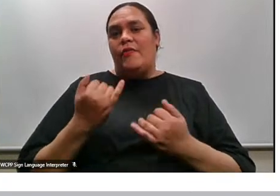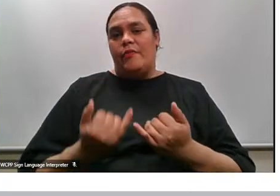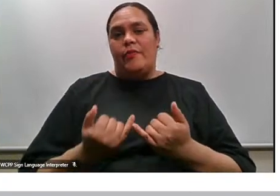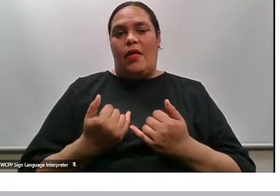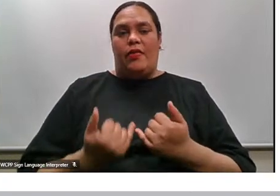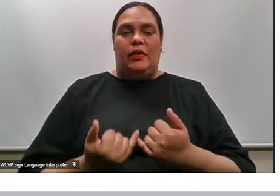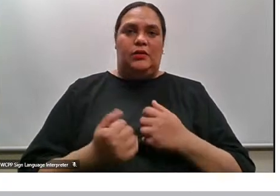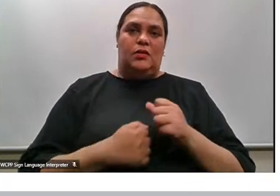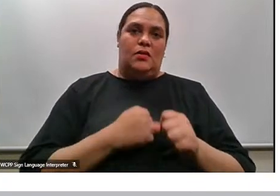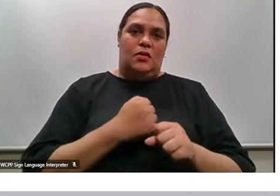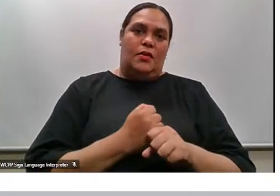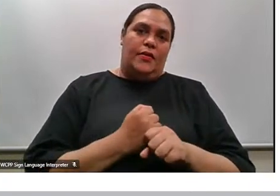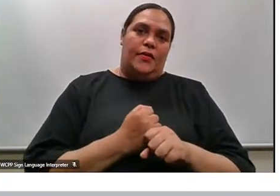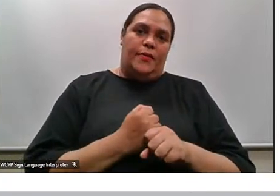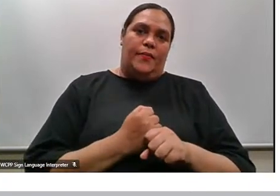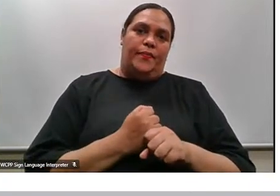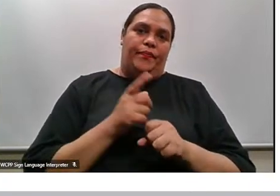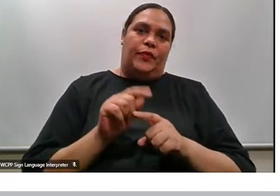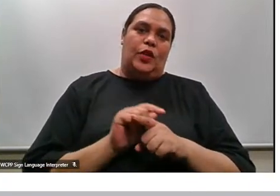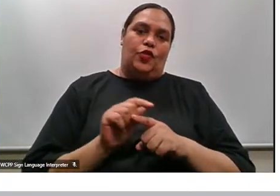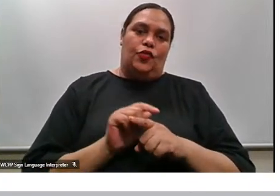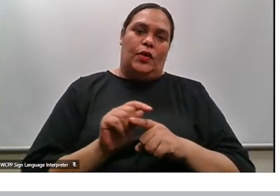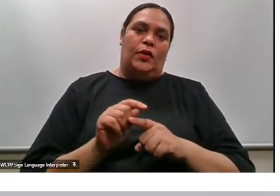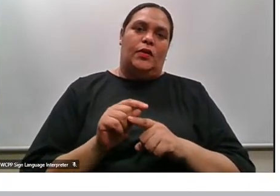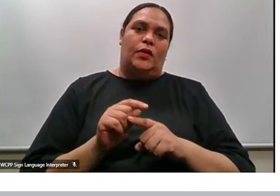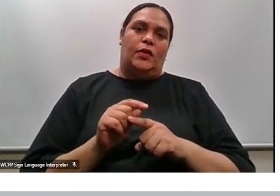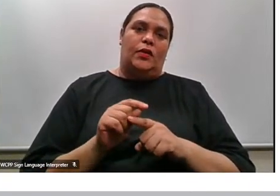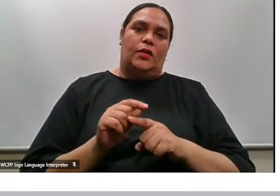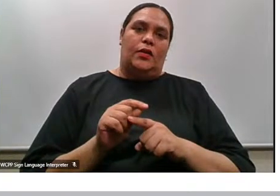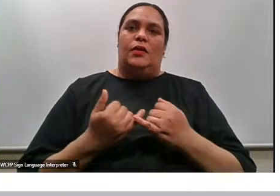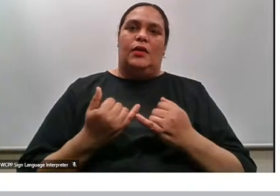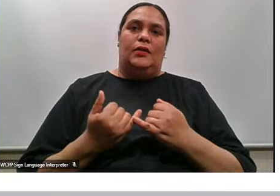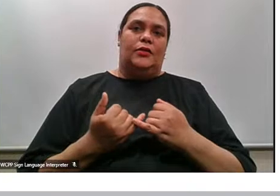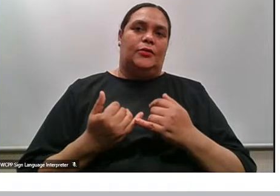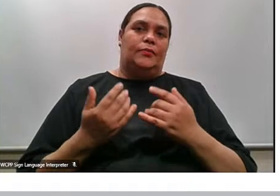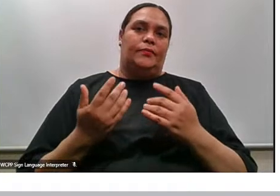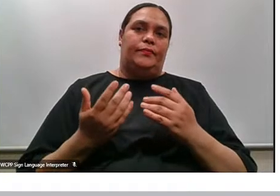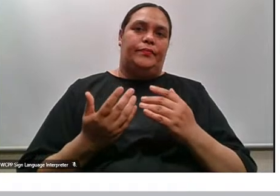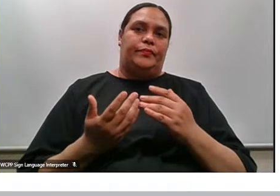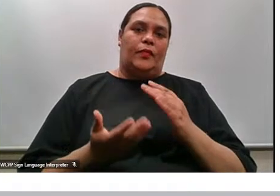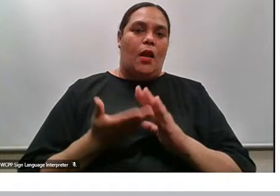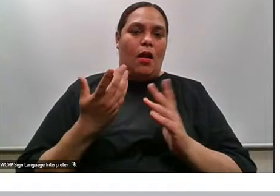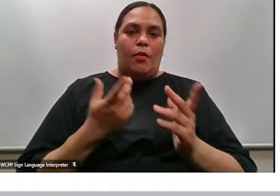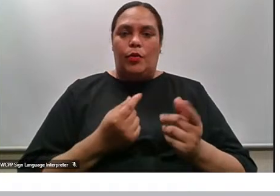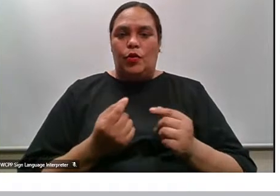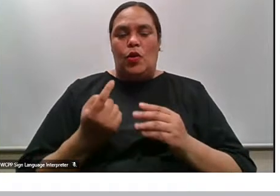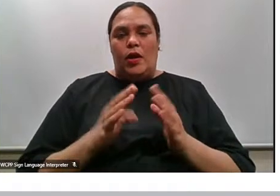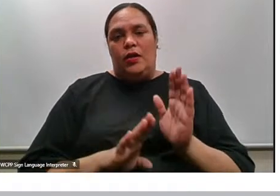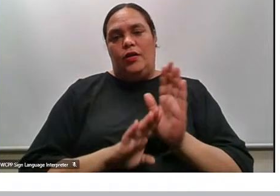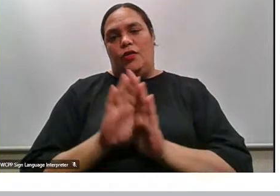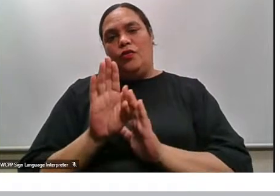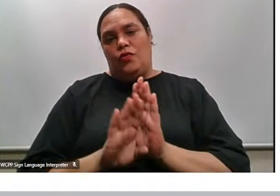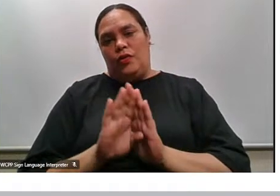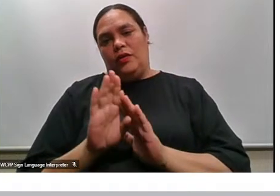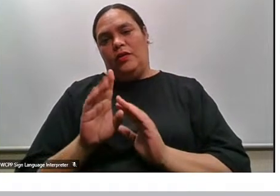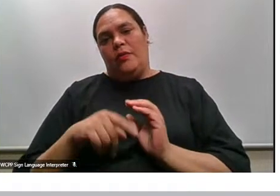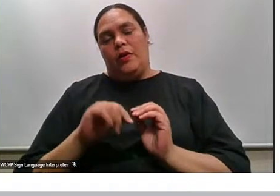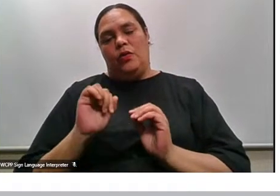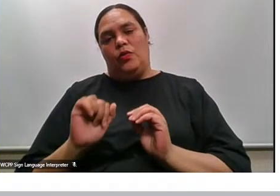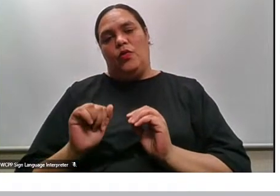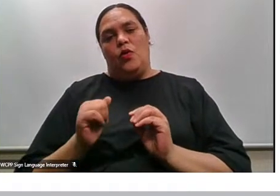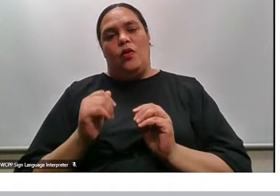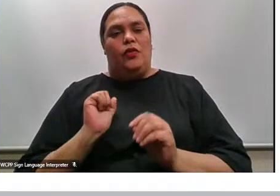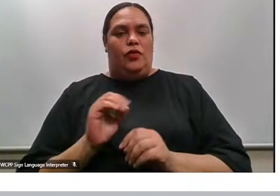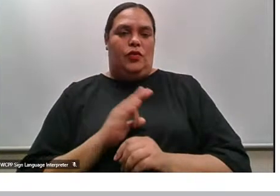year, training has been upped and increased in terms of the